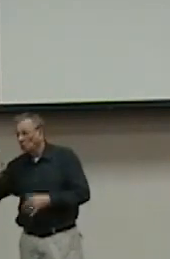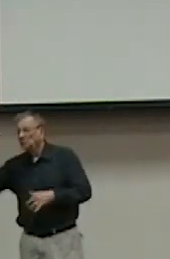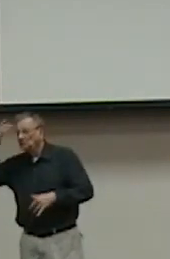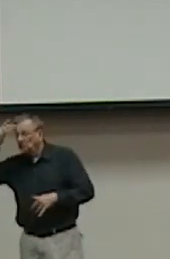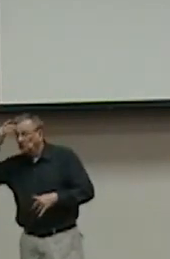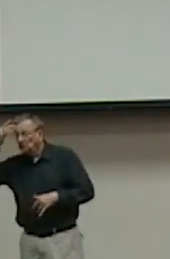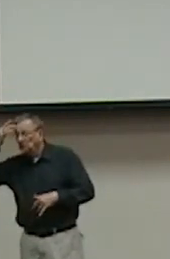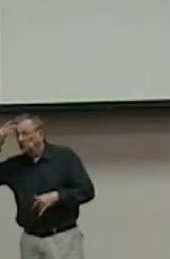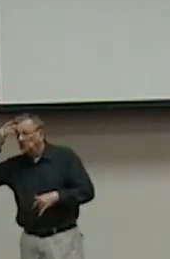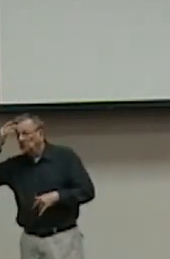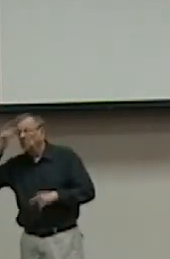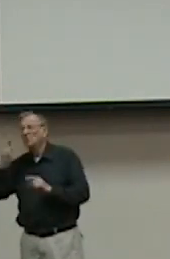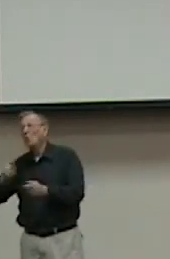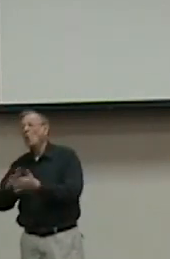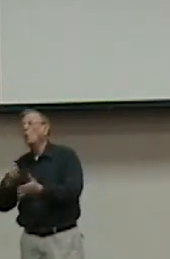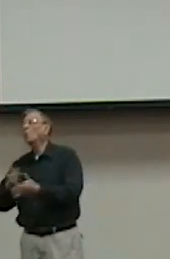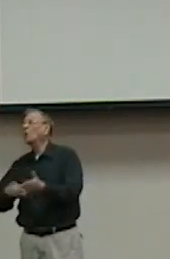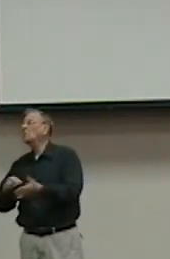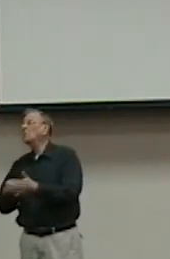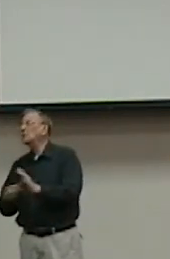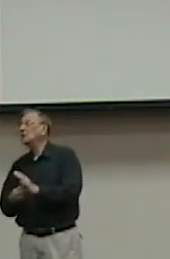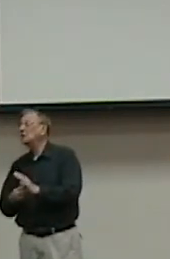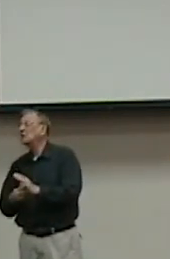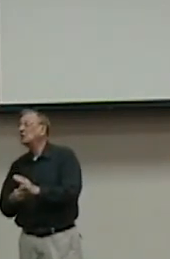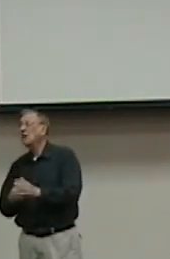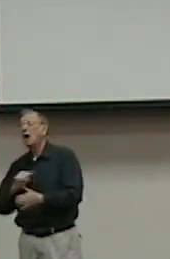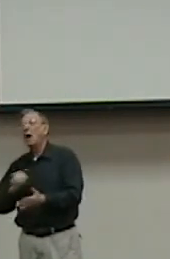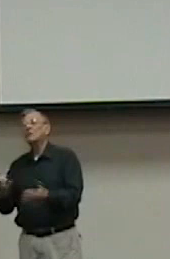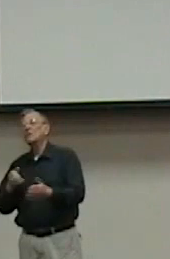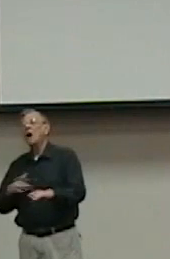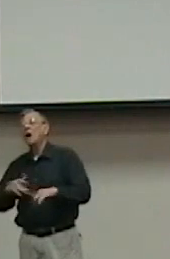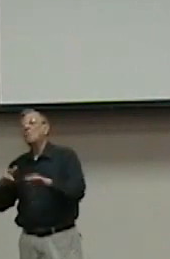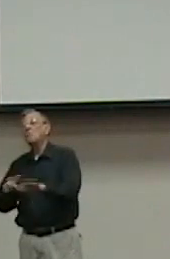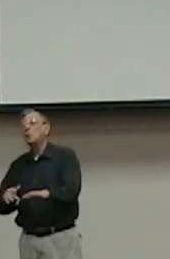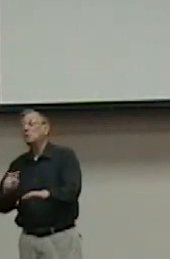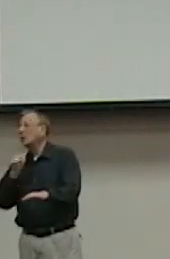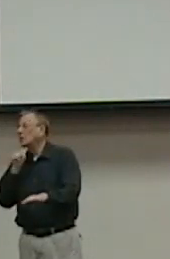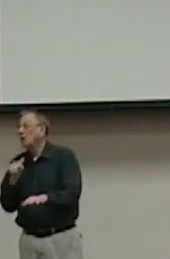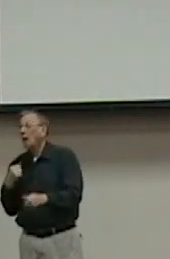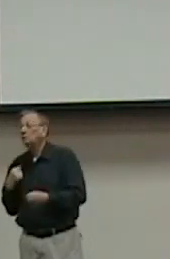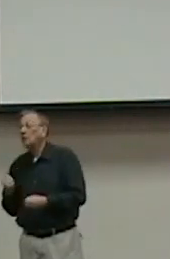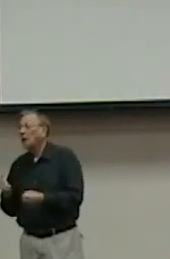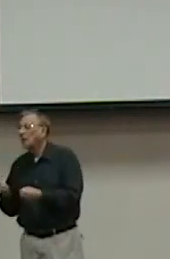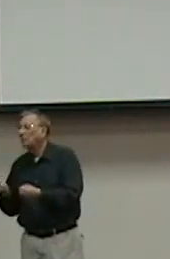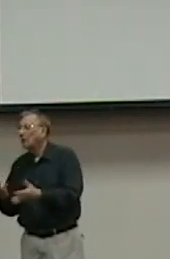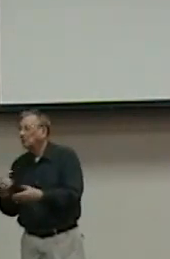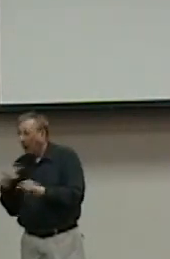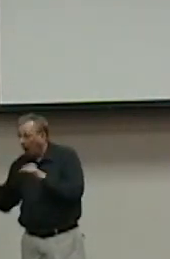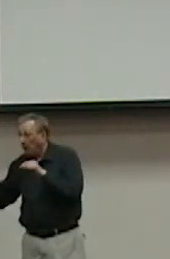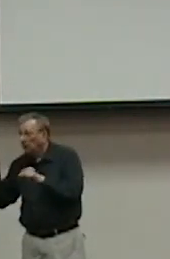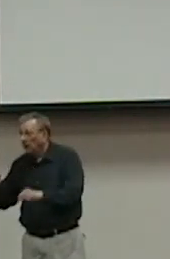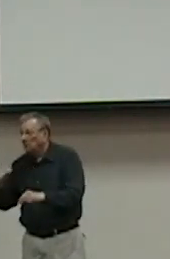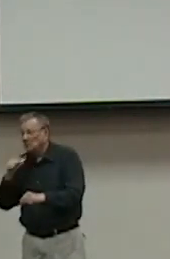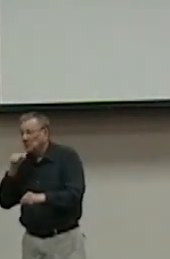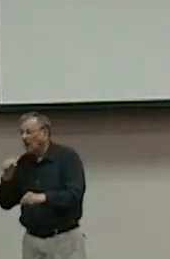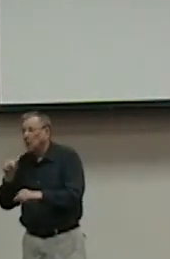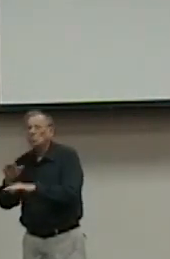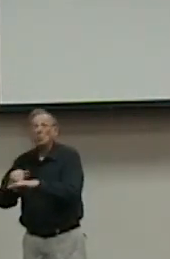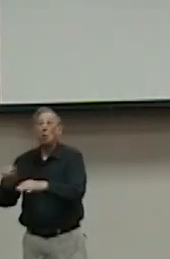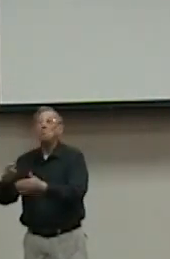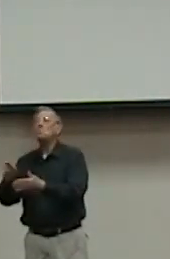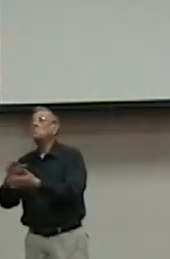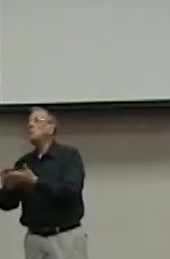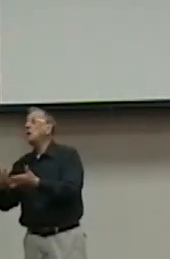sick, go and learn what this means. I desire mercy and not sacrifice, for I came not to call the